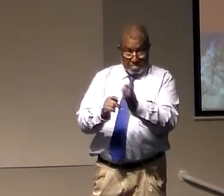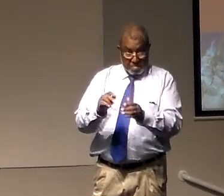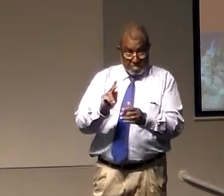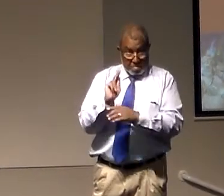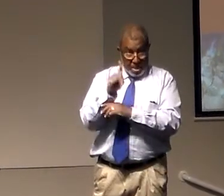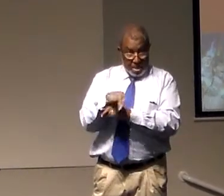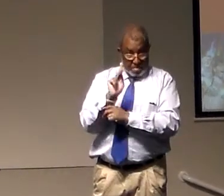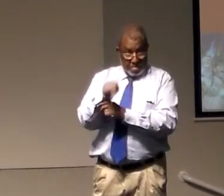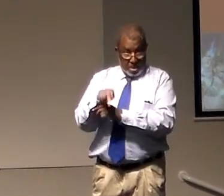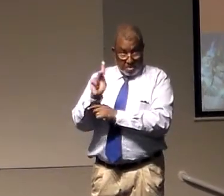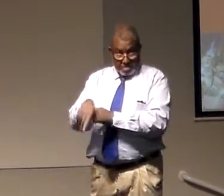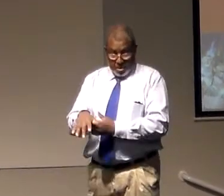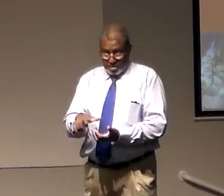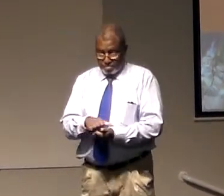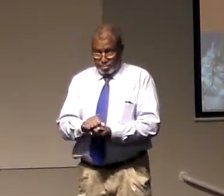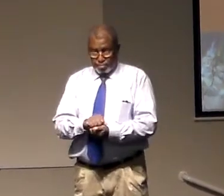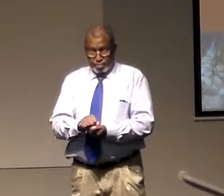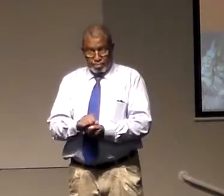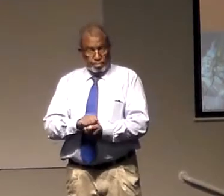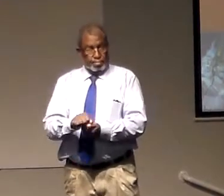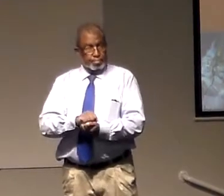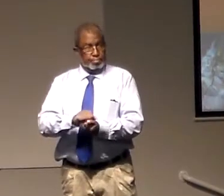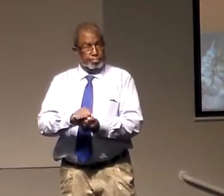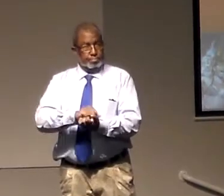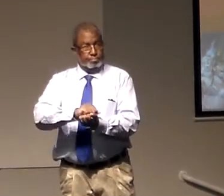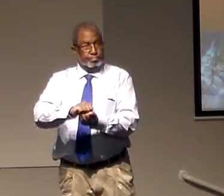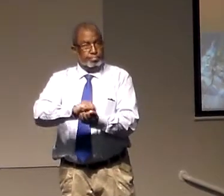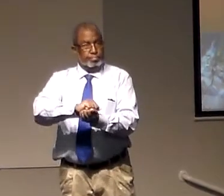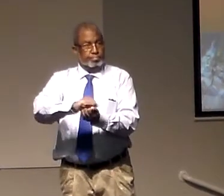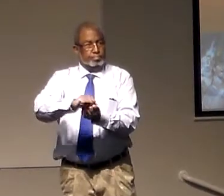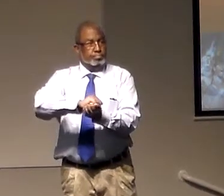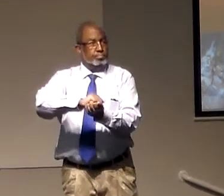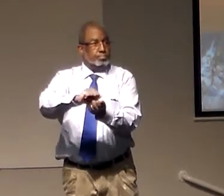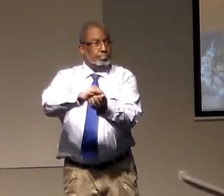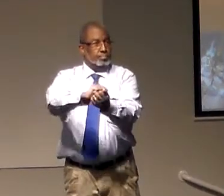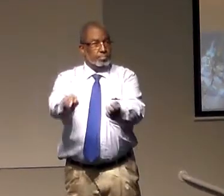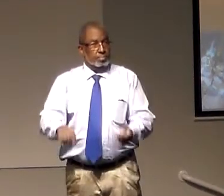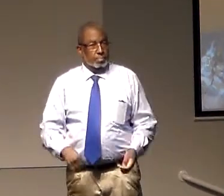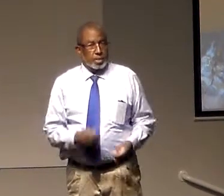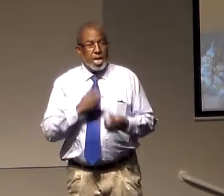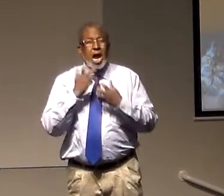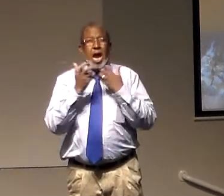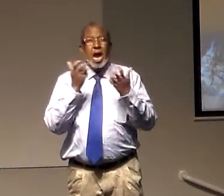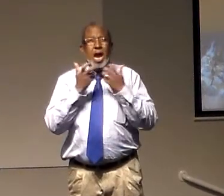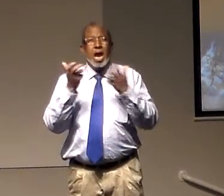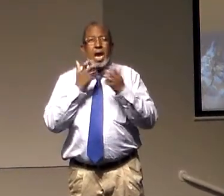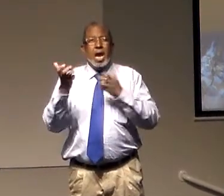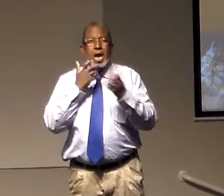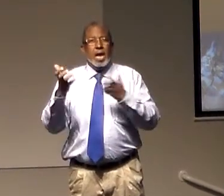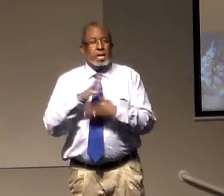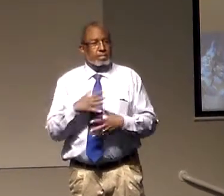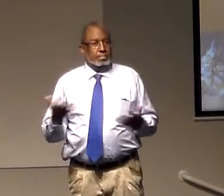the people living in the city, and the plants in the valley. They were